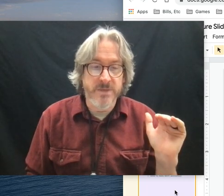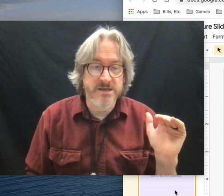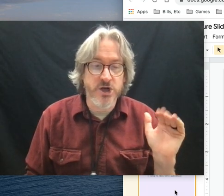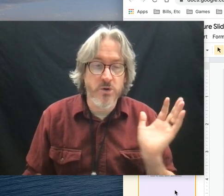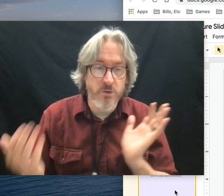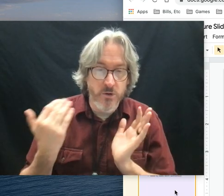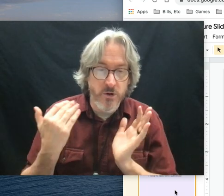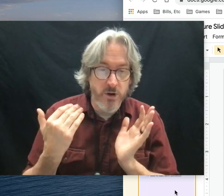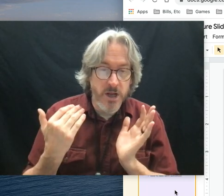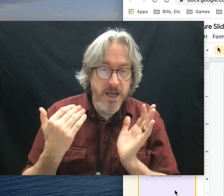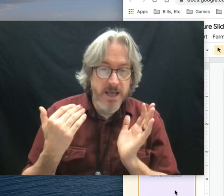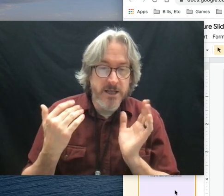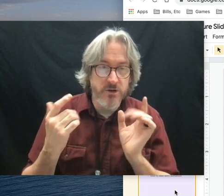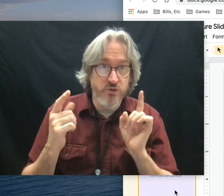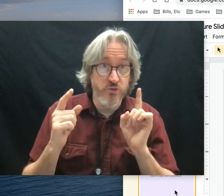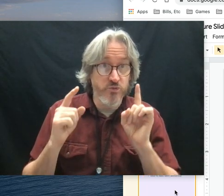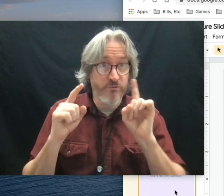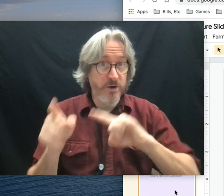So